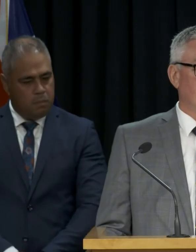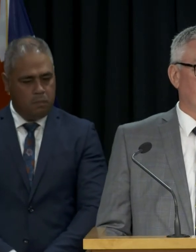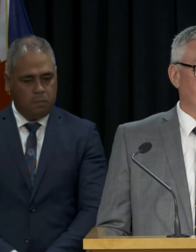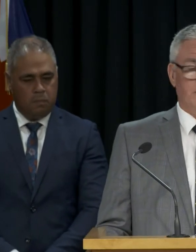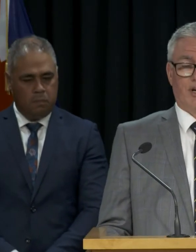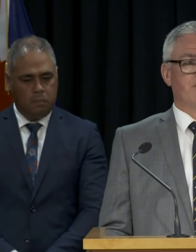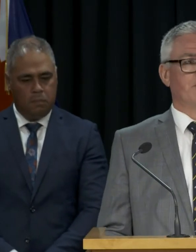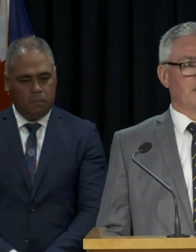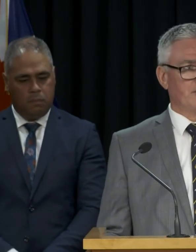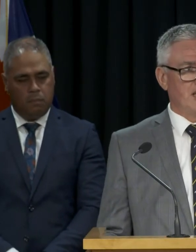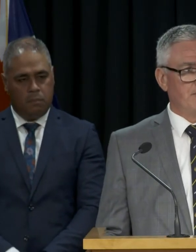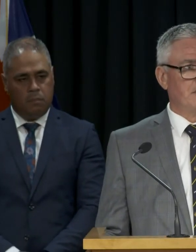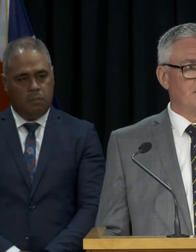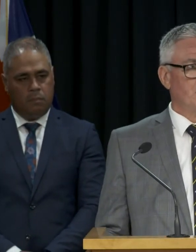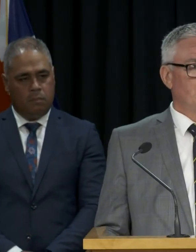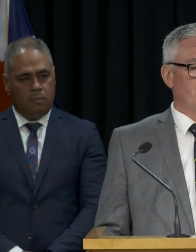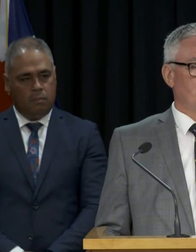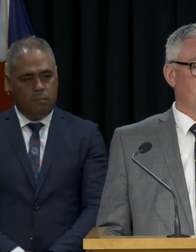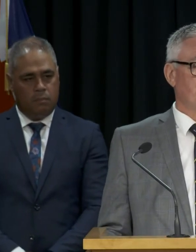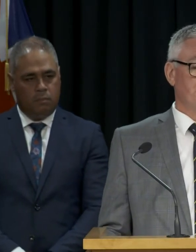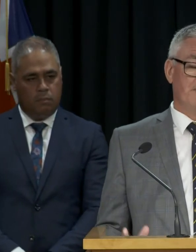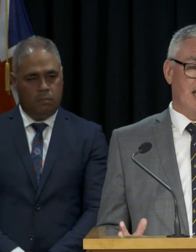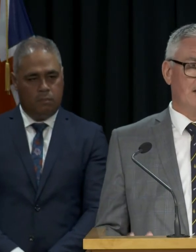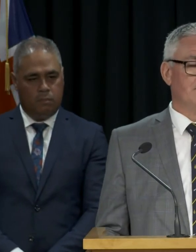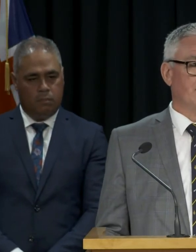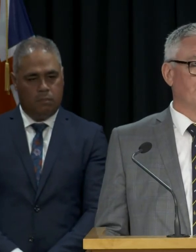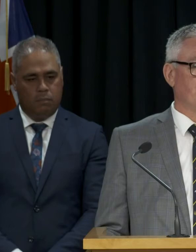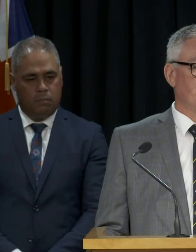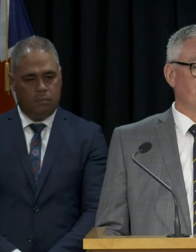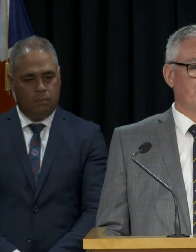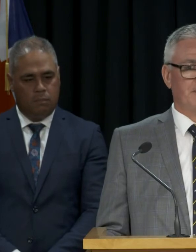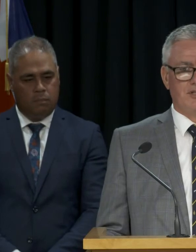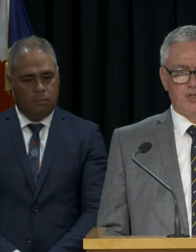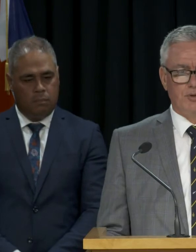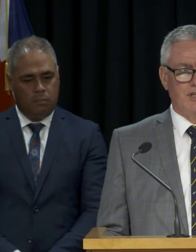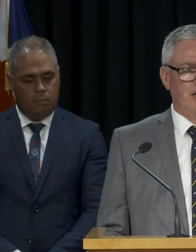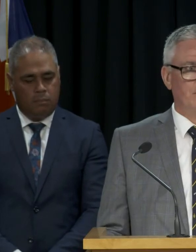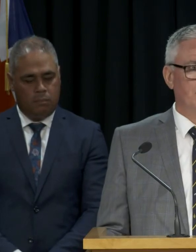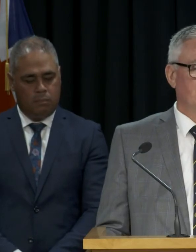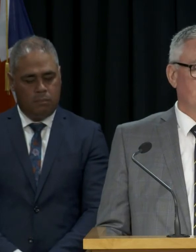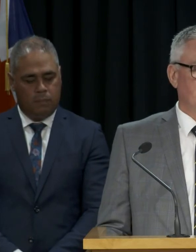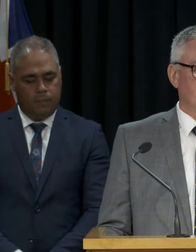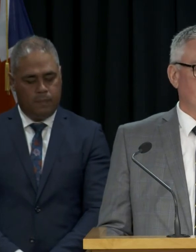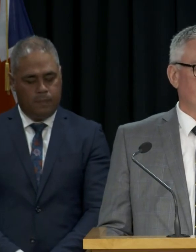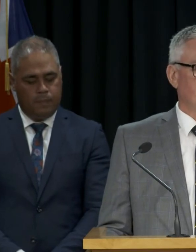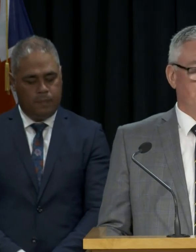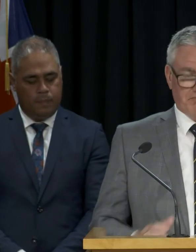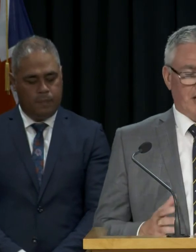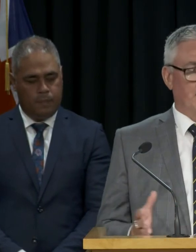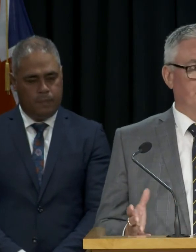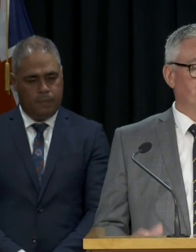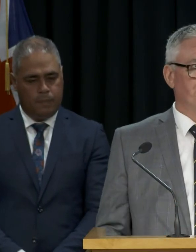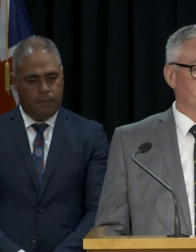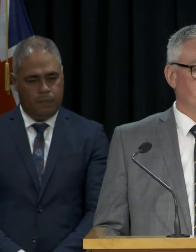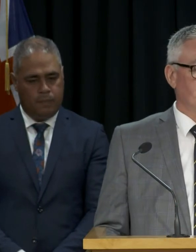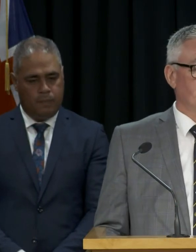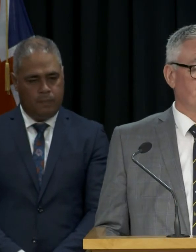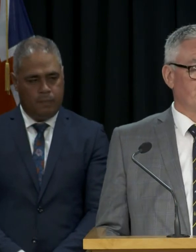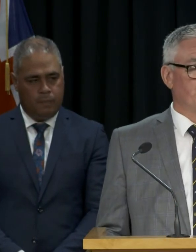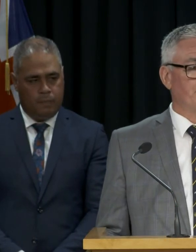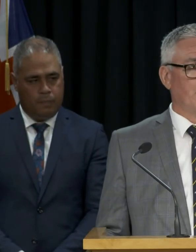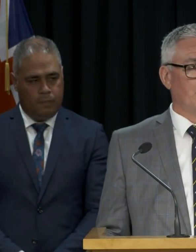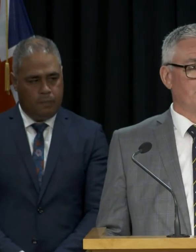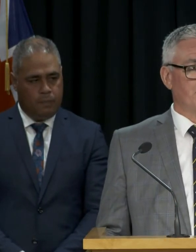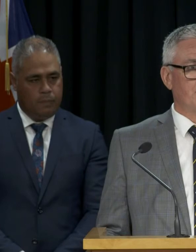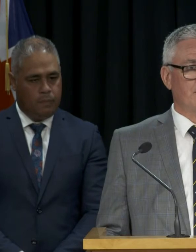door. And not everybody is happy with it, and fair enough, but I think Stuart now is going to, you know,